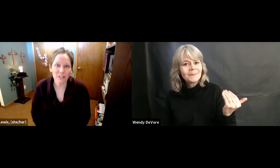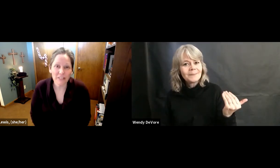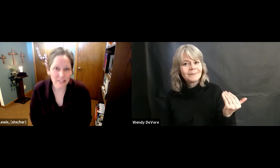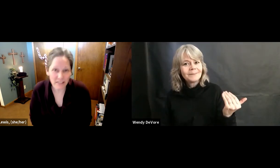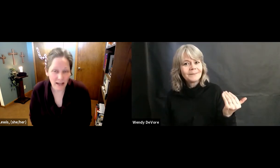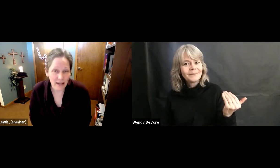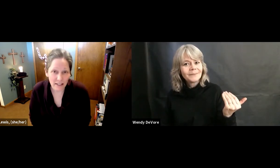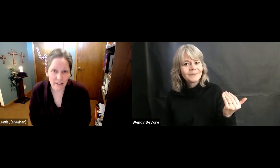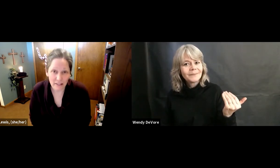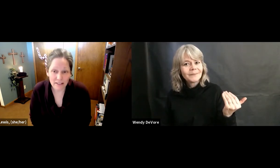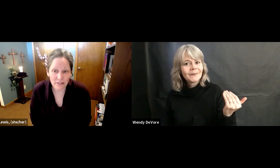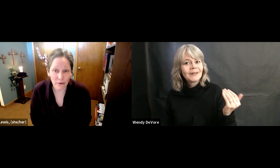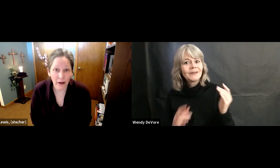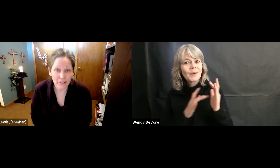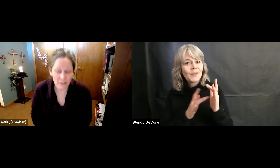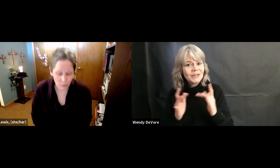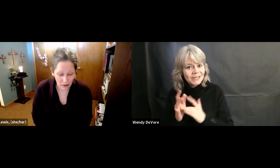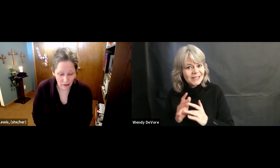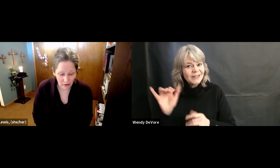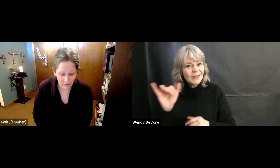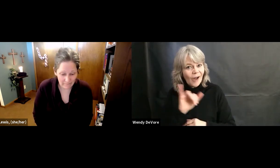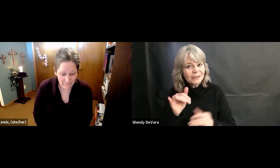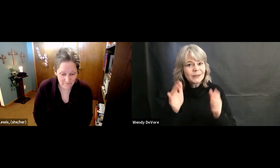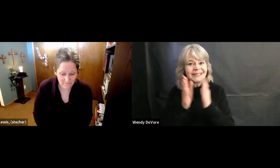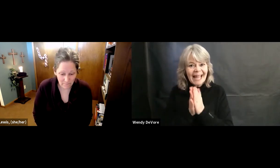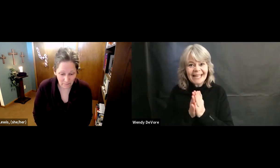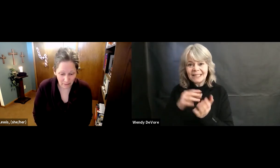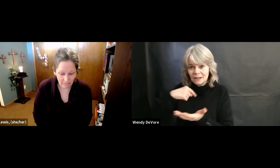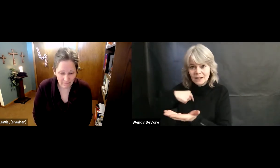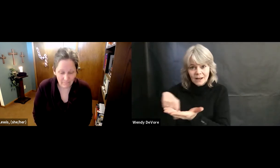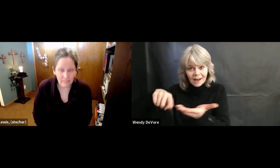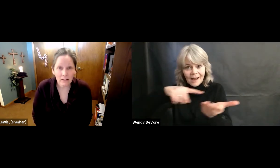And Jesus is asking this to us as well.